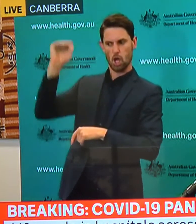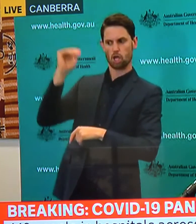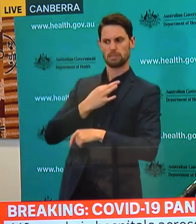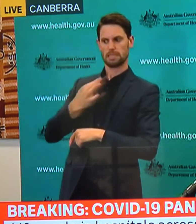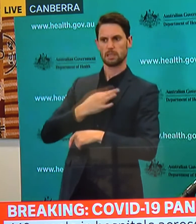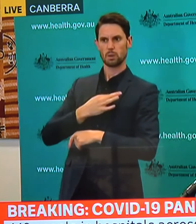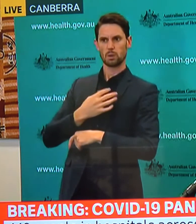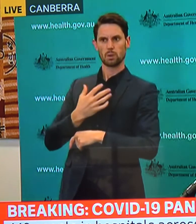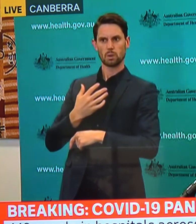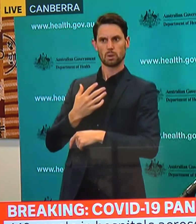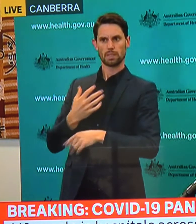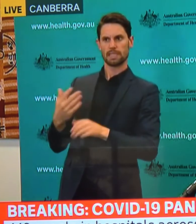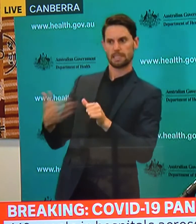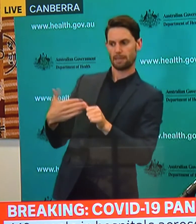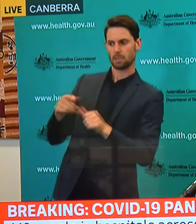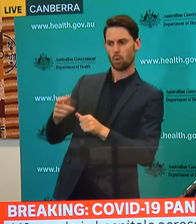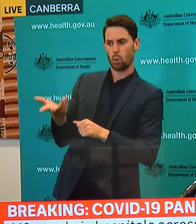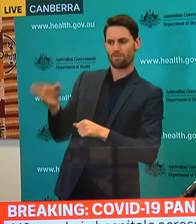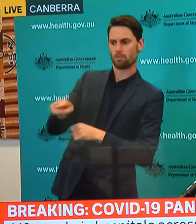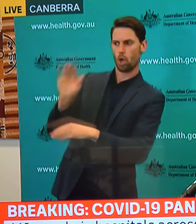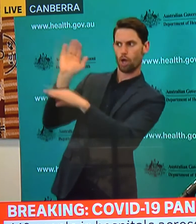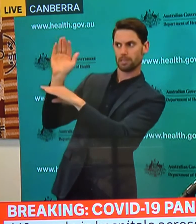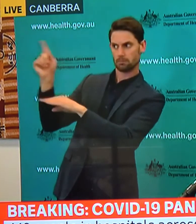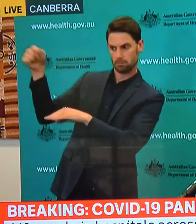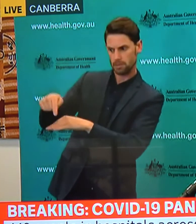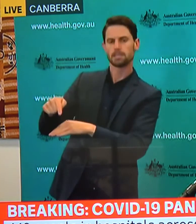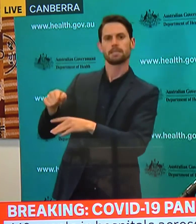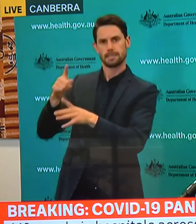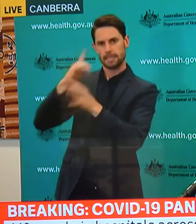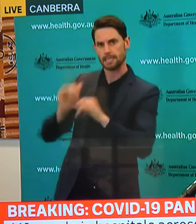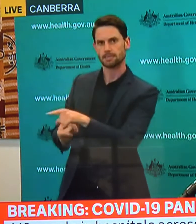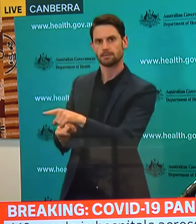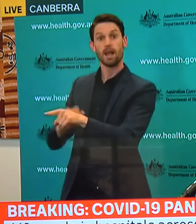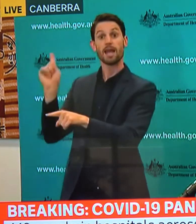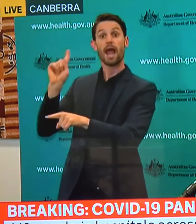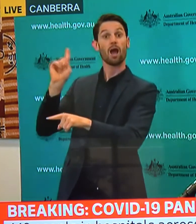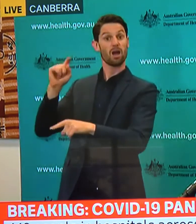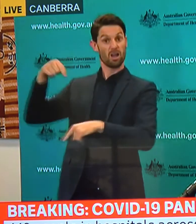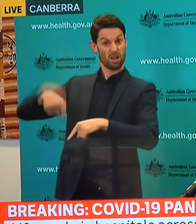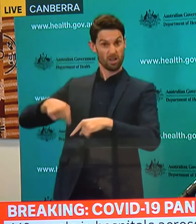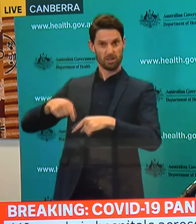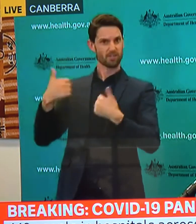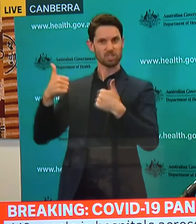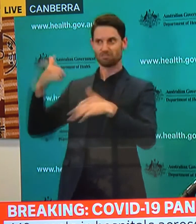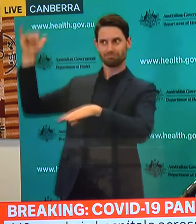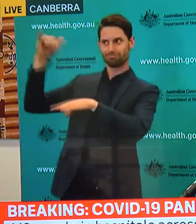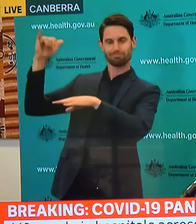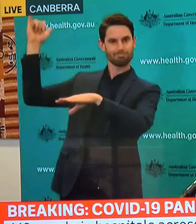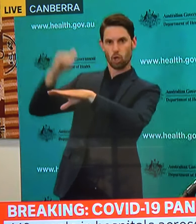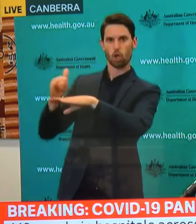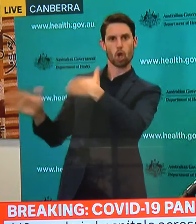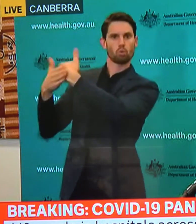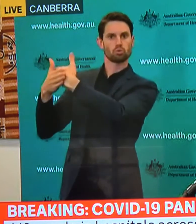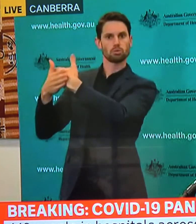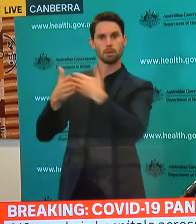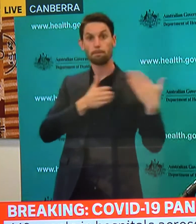to any country internationally. But now that we've essentially closed the borders